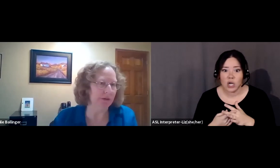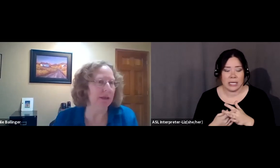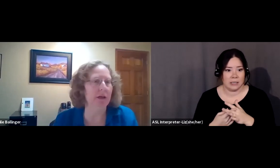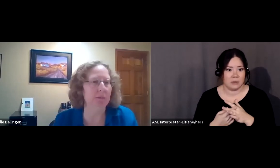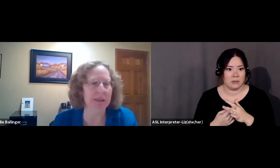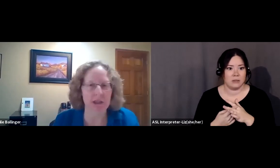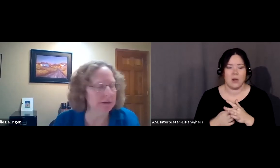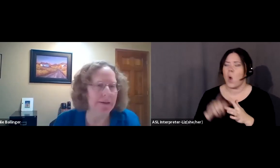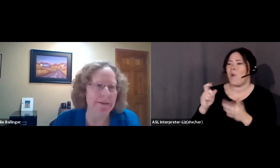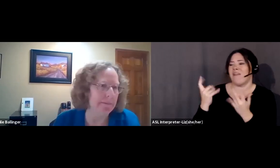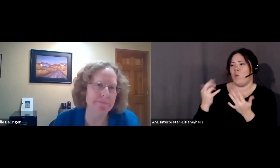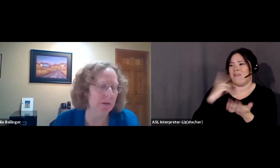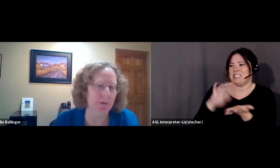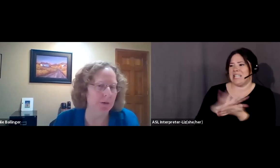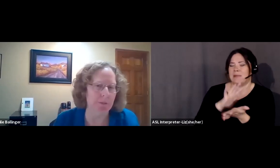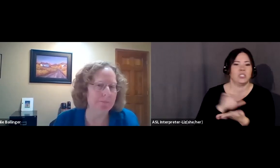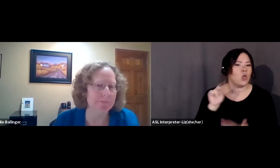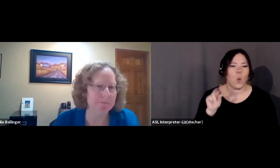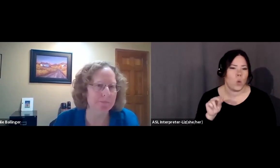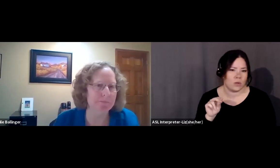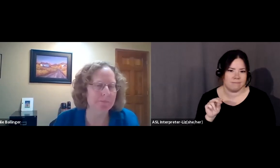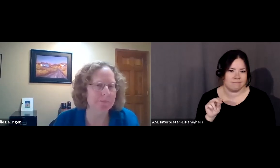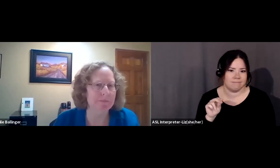have to wait for that documentation. No.